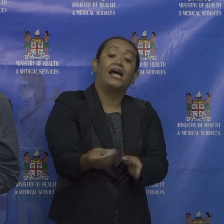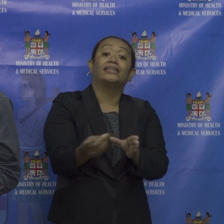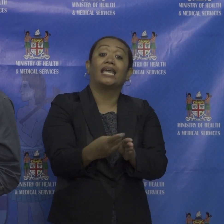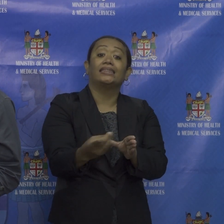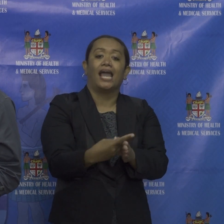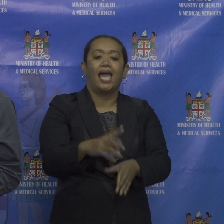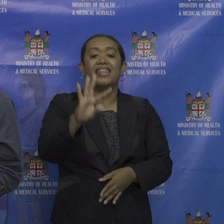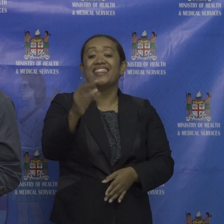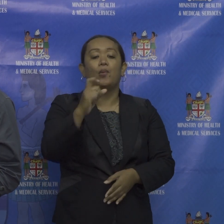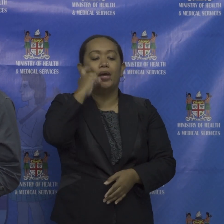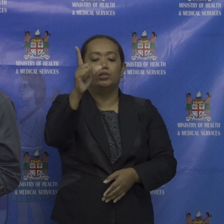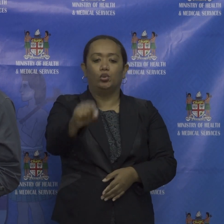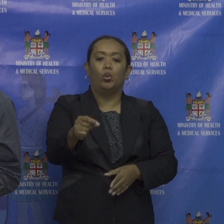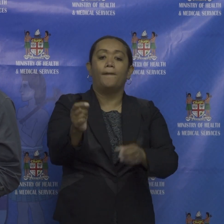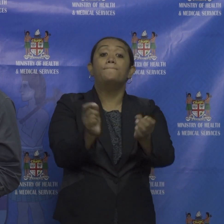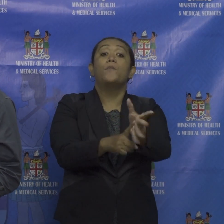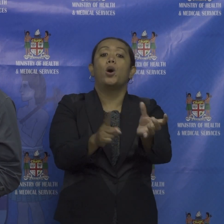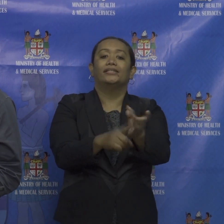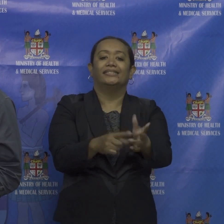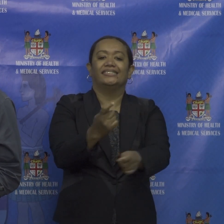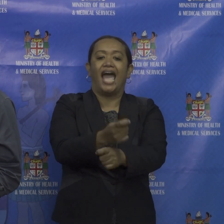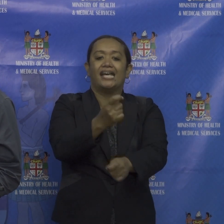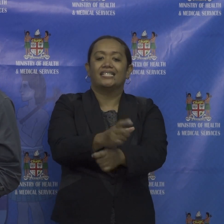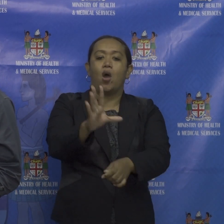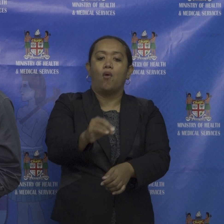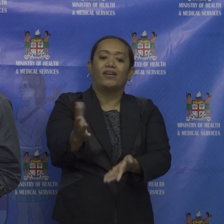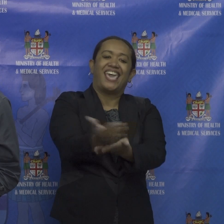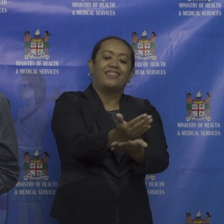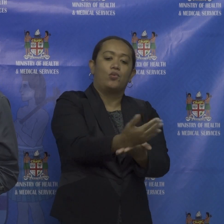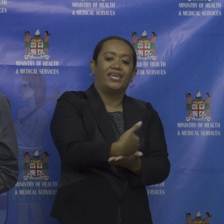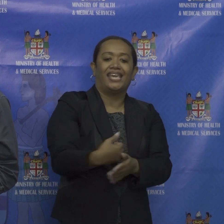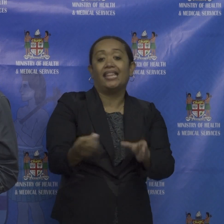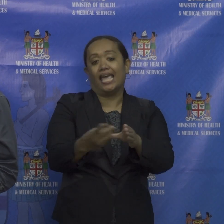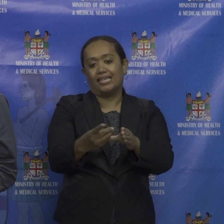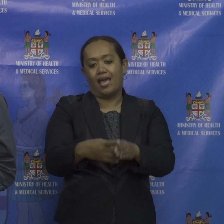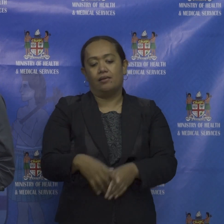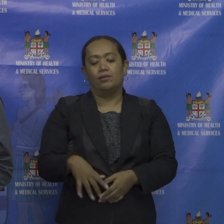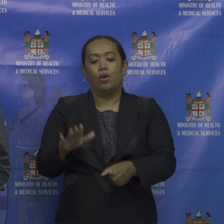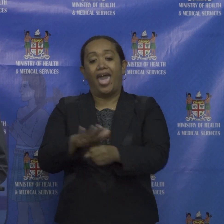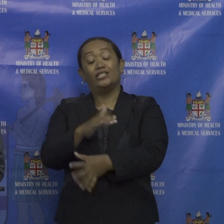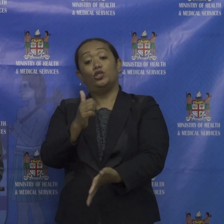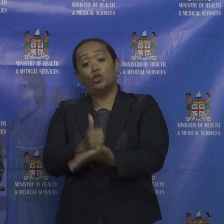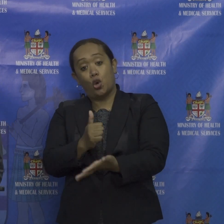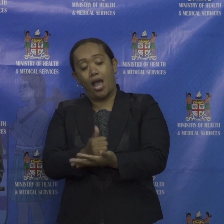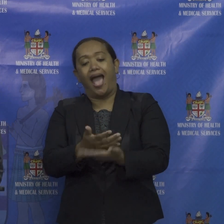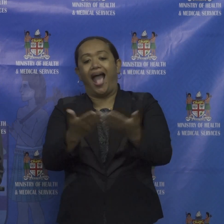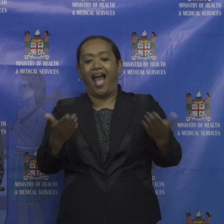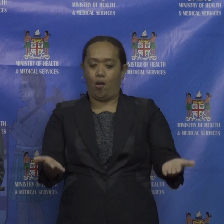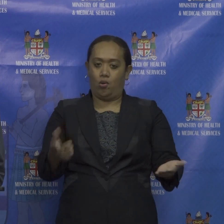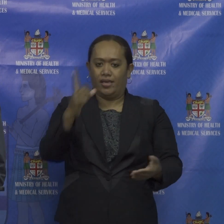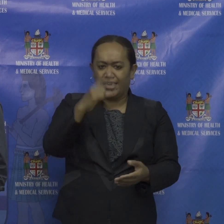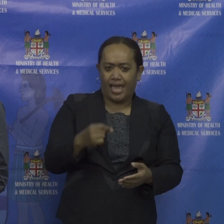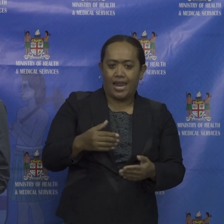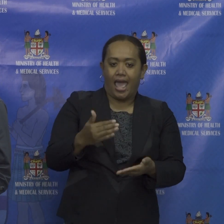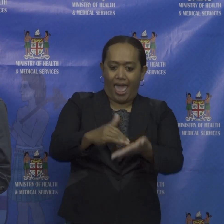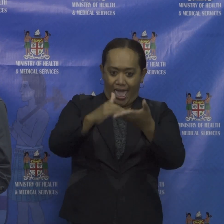doing the important task of pulling together data and ensuring that we got data that can govern or drive